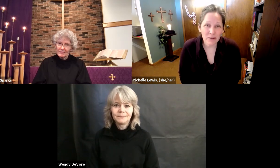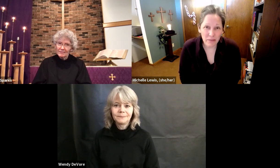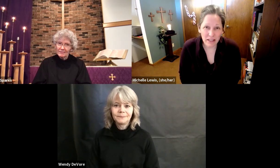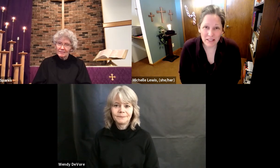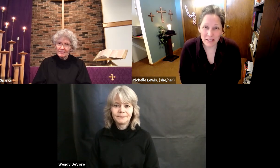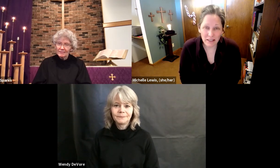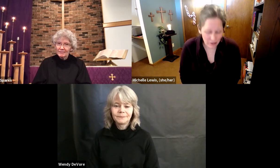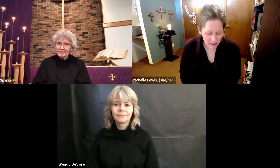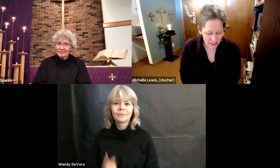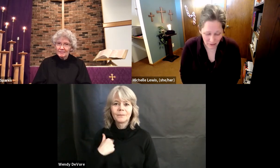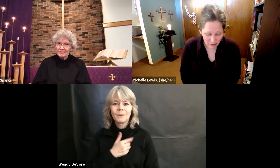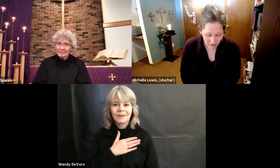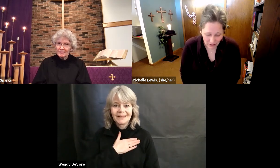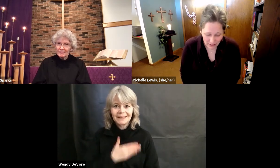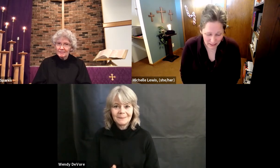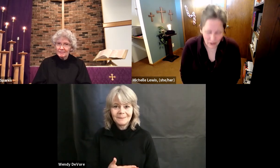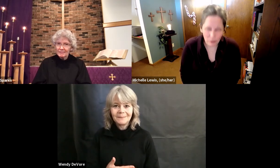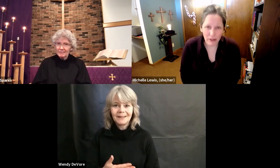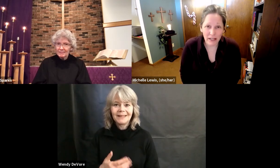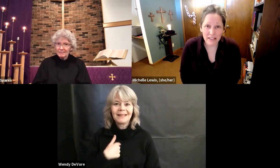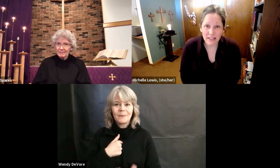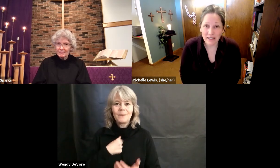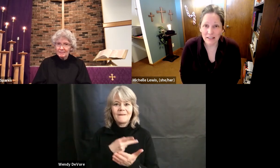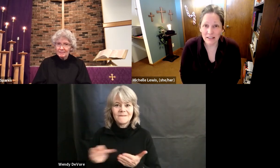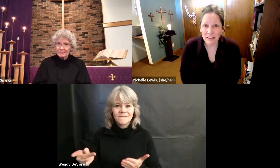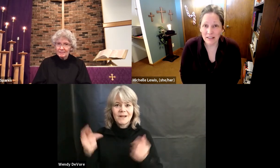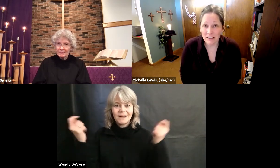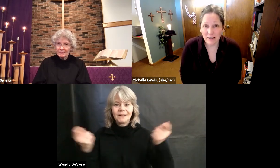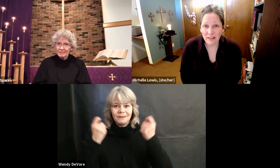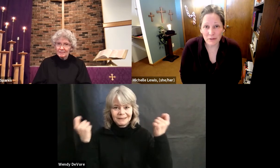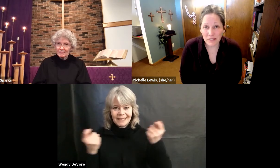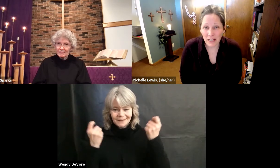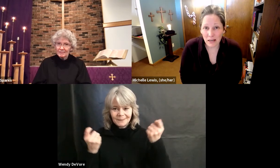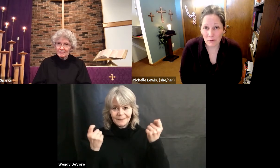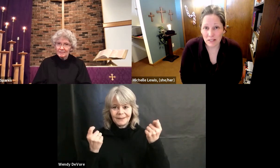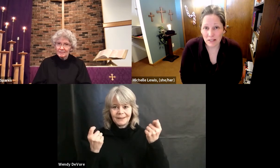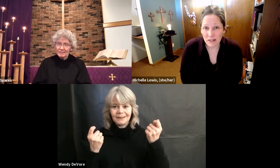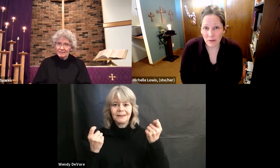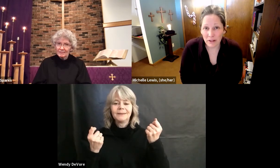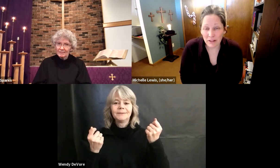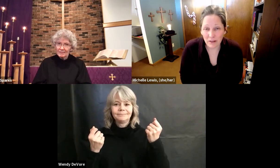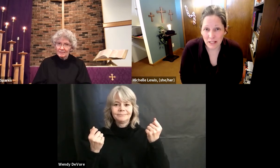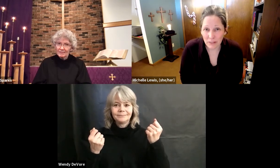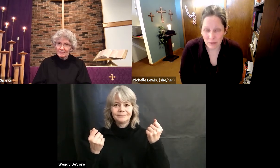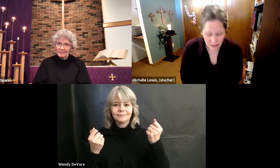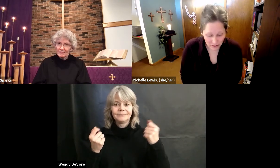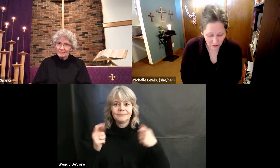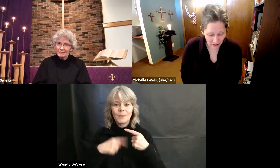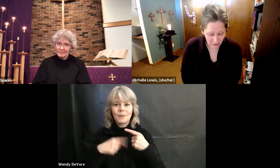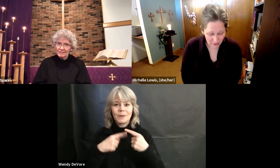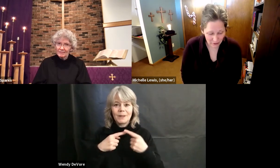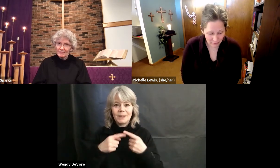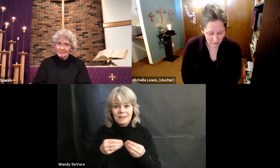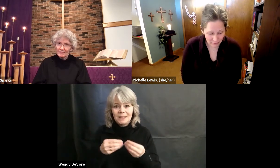We admit that we fail to celebrate those times when the lost ones